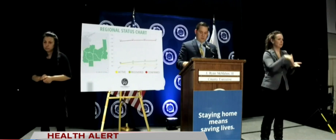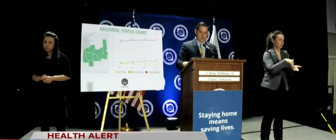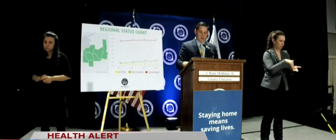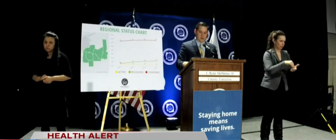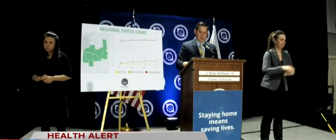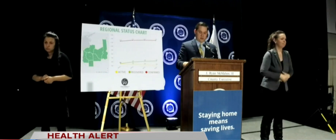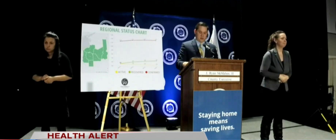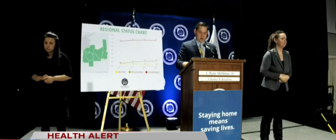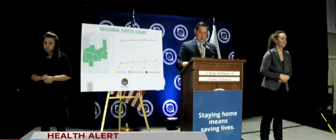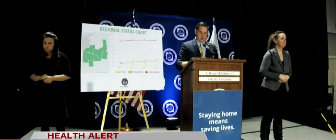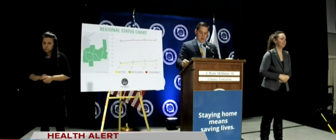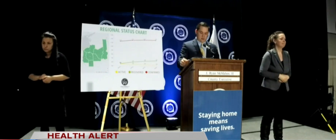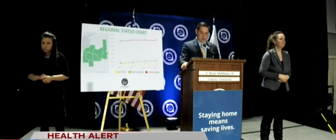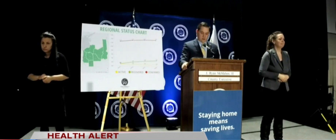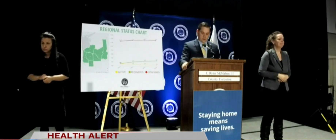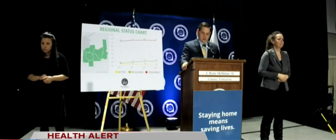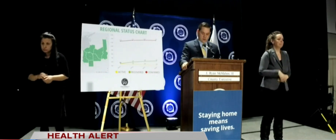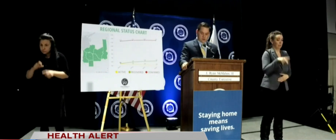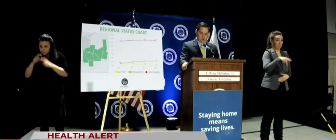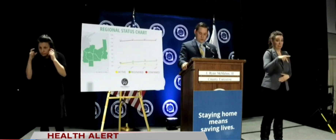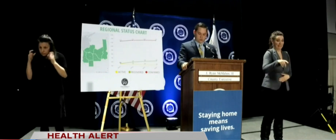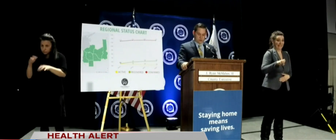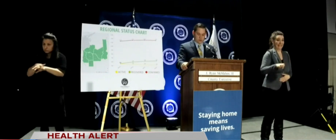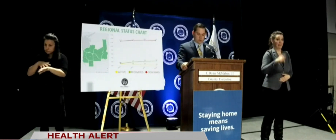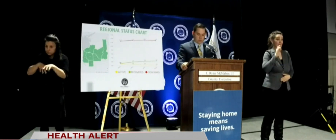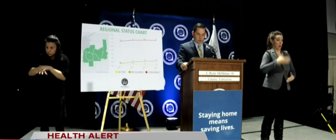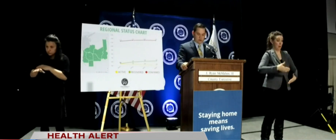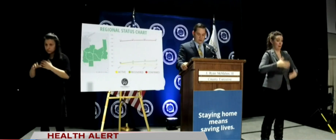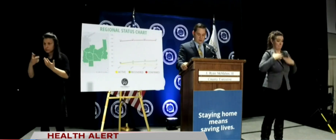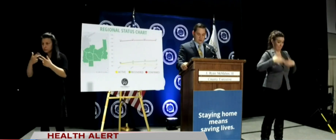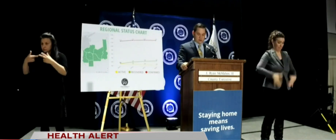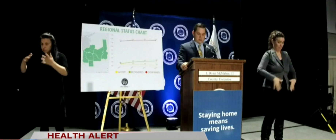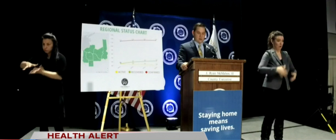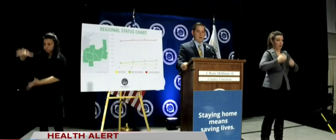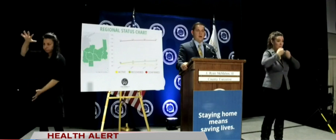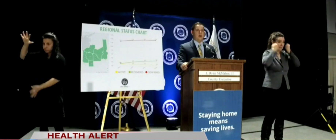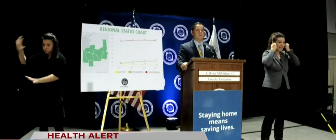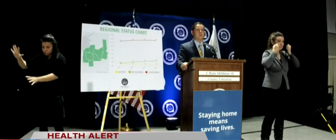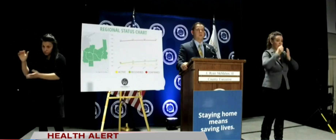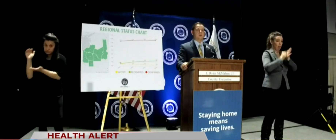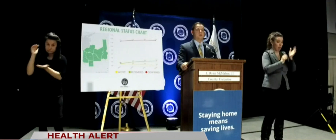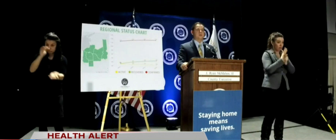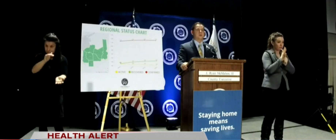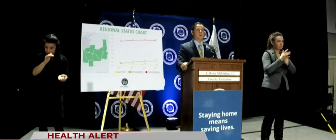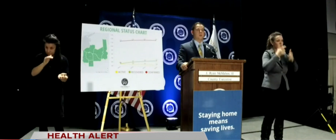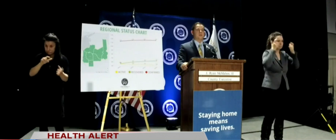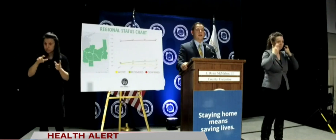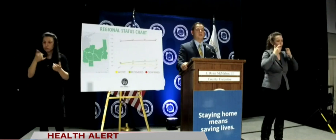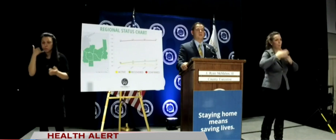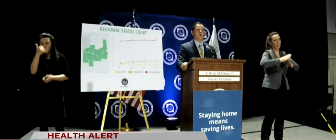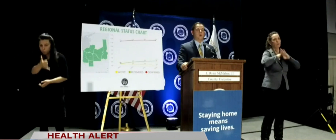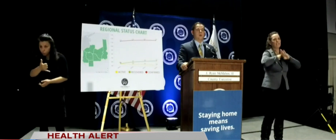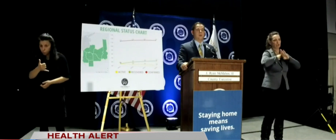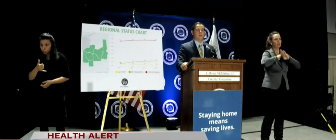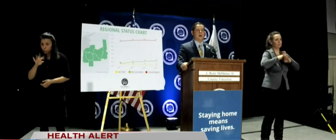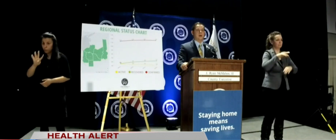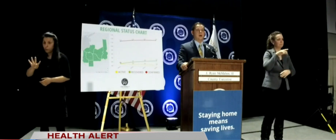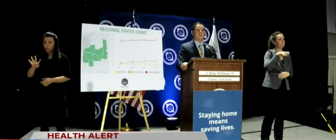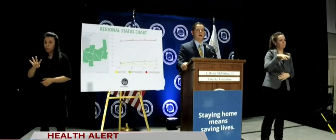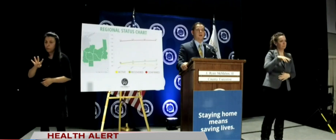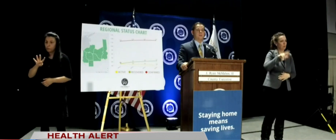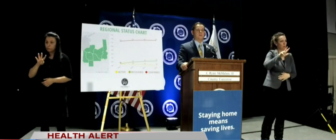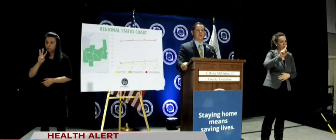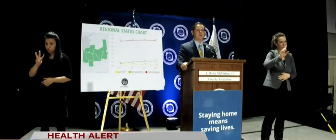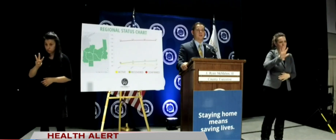of PPE. Certainly, St. Joe's knows how important this is. PPE is the protective equipment that